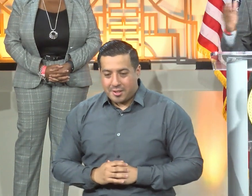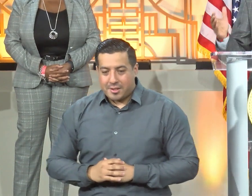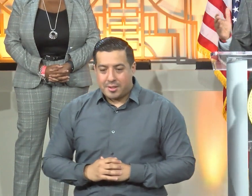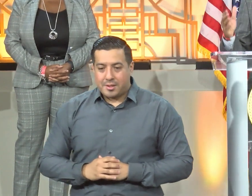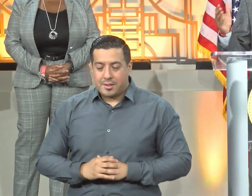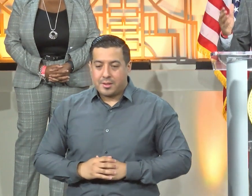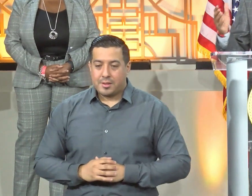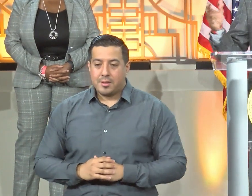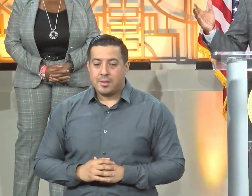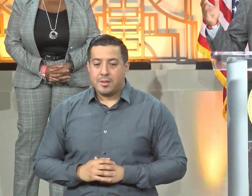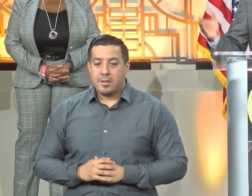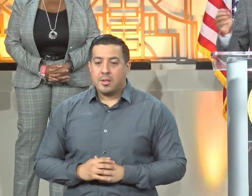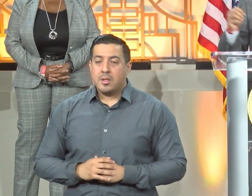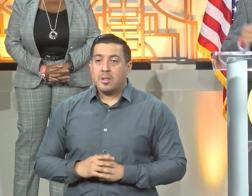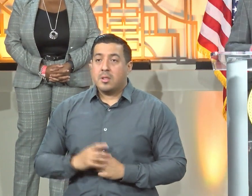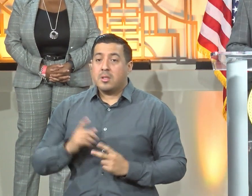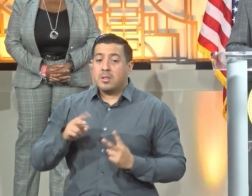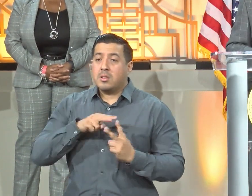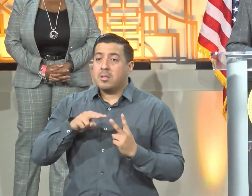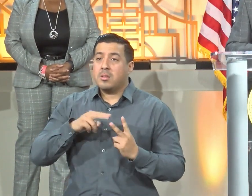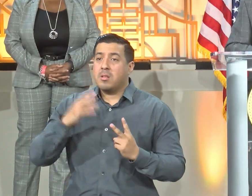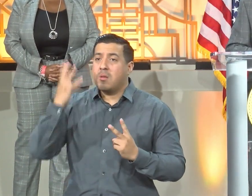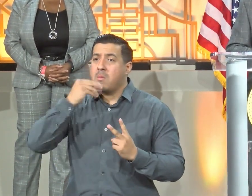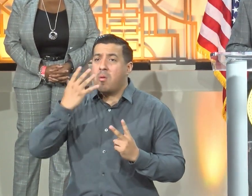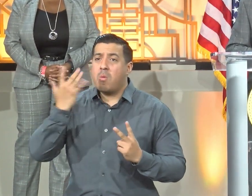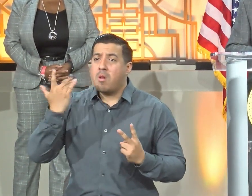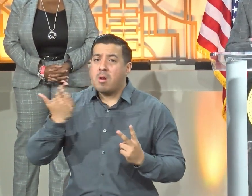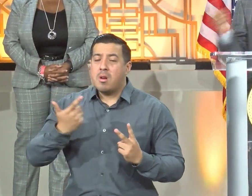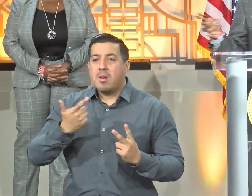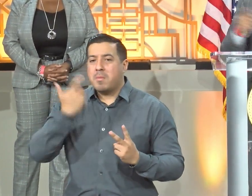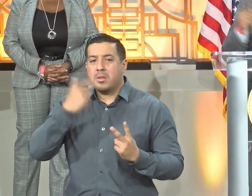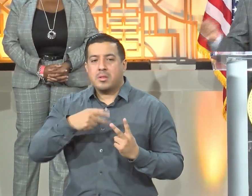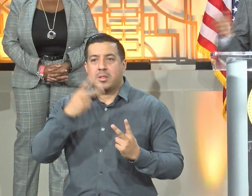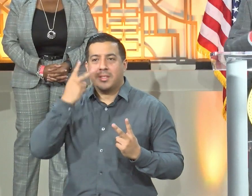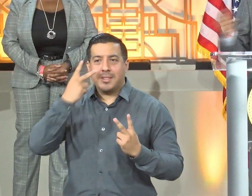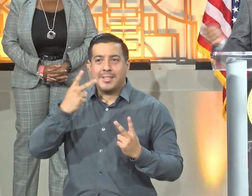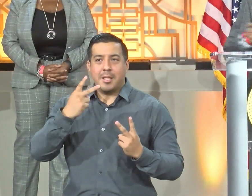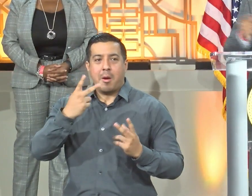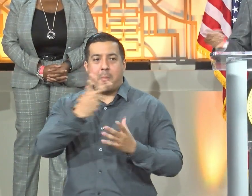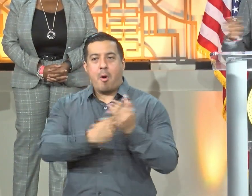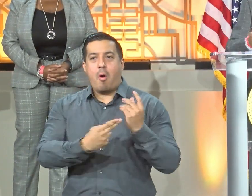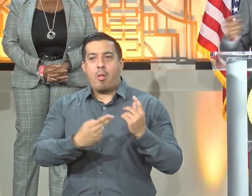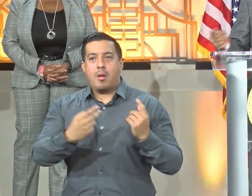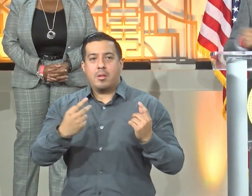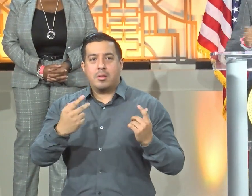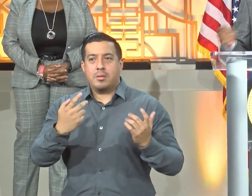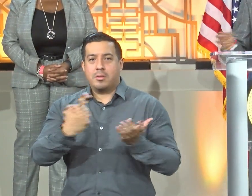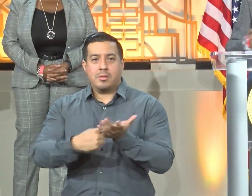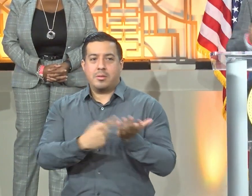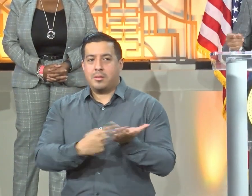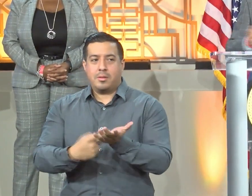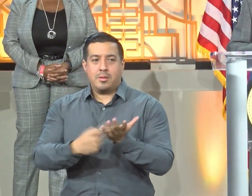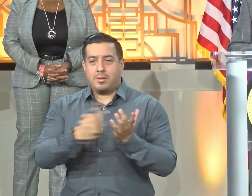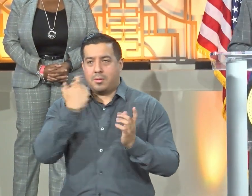And the beauty of those two is to see them go at each other.